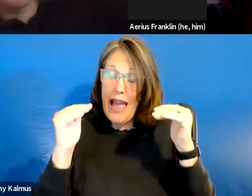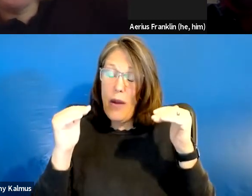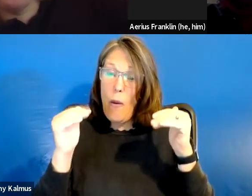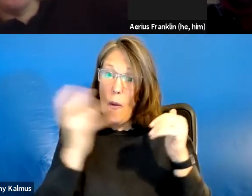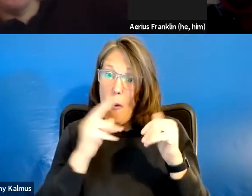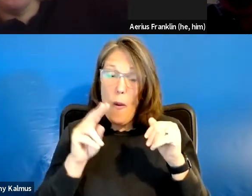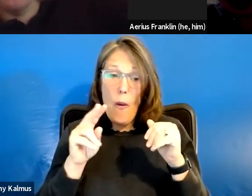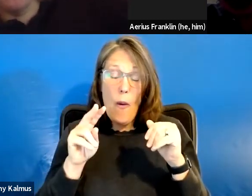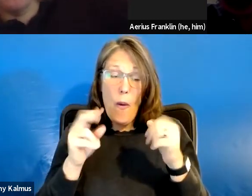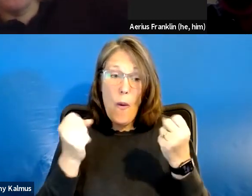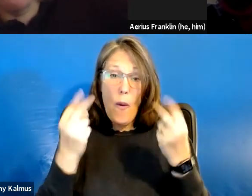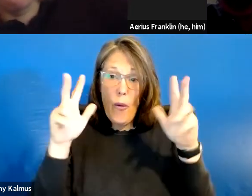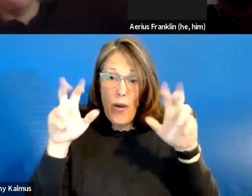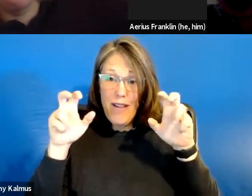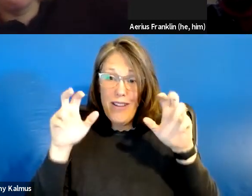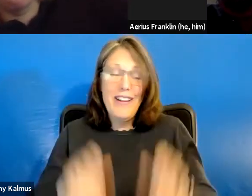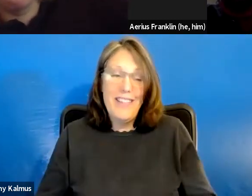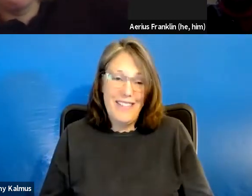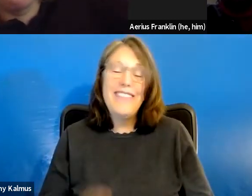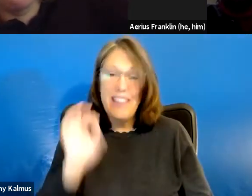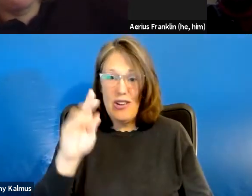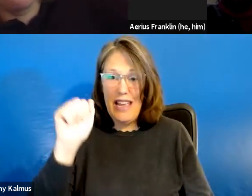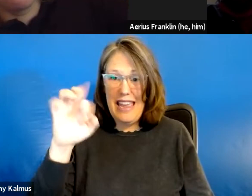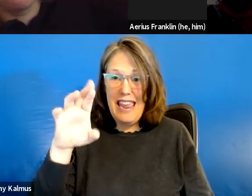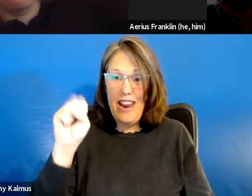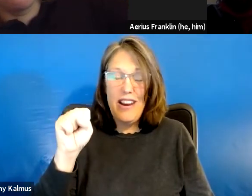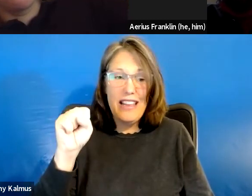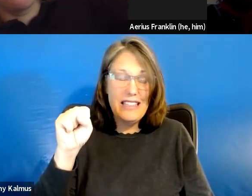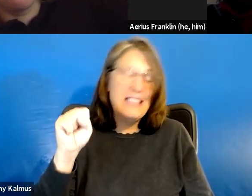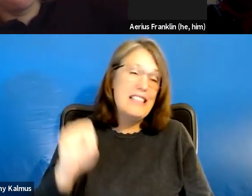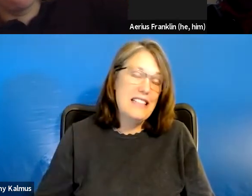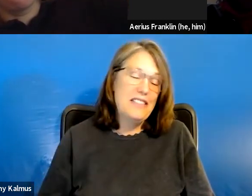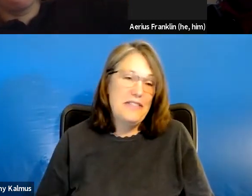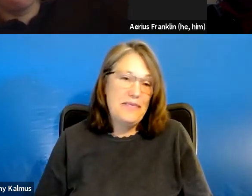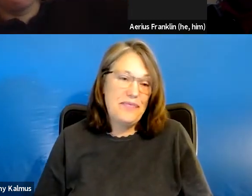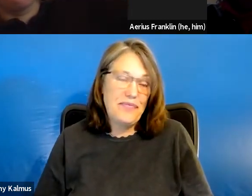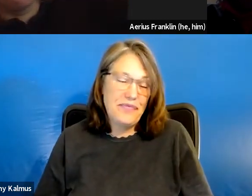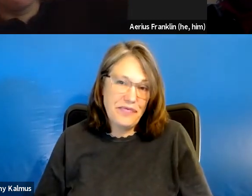Woohoo. All right. Arius, you get to pick the next category.